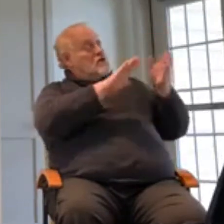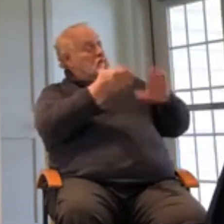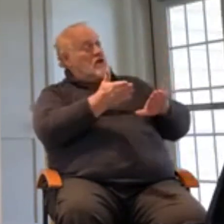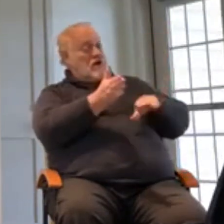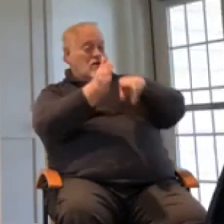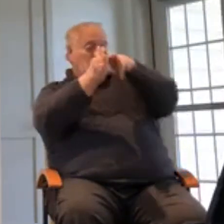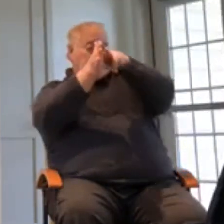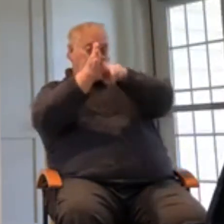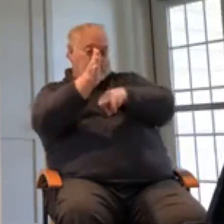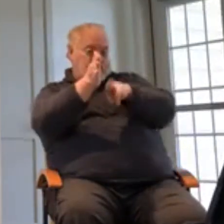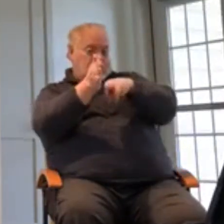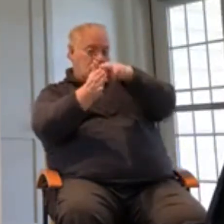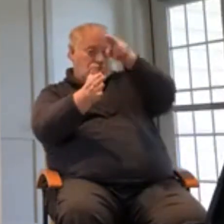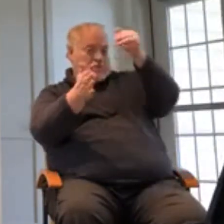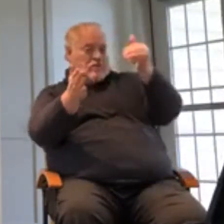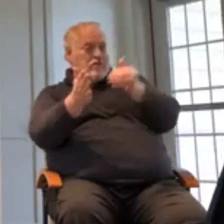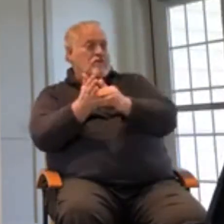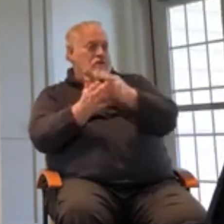dead. That's the gospel.